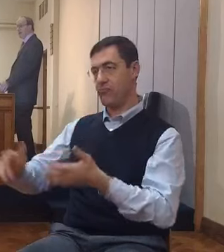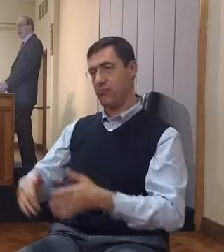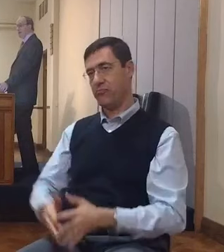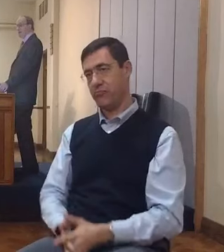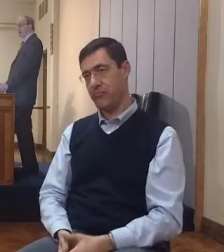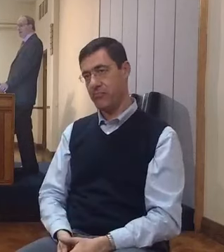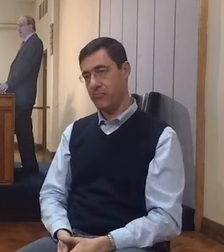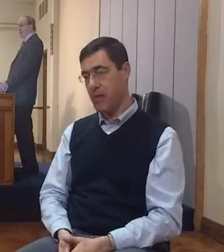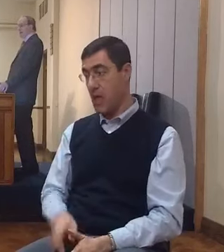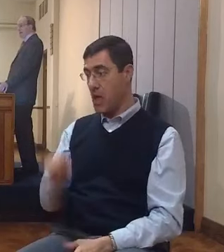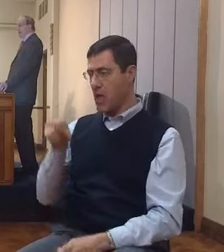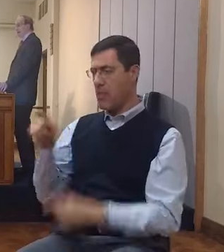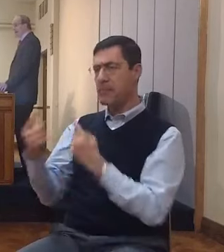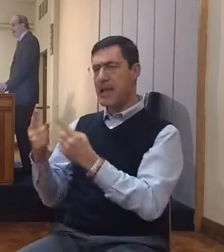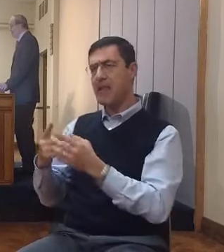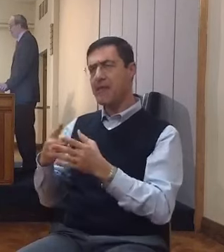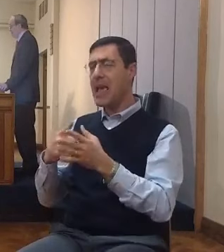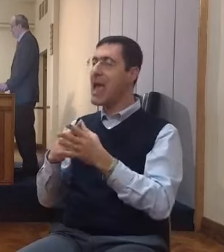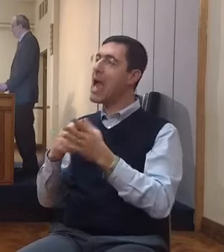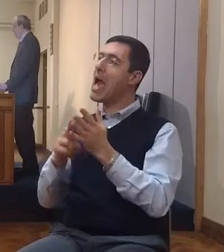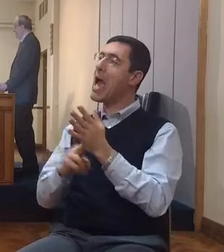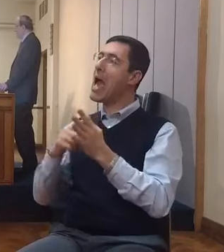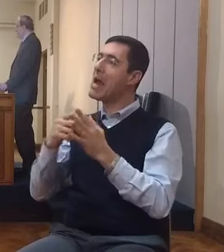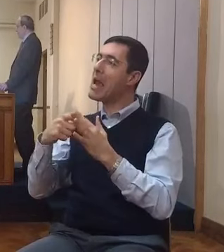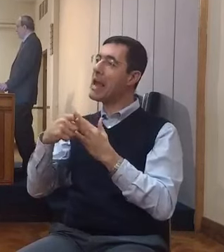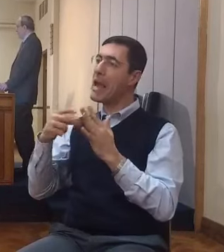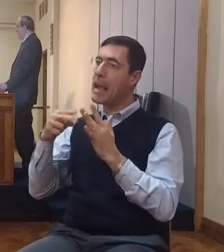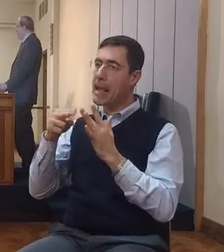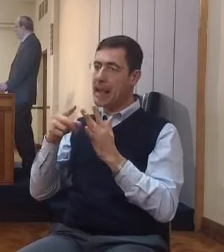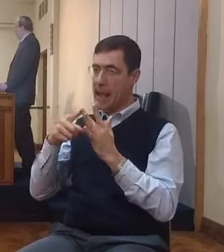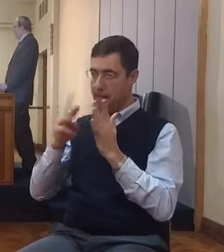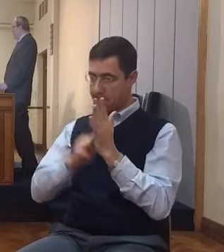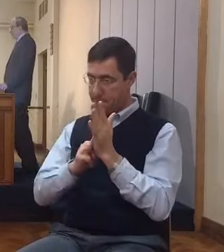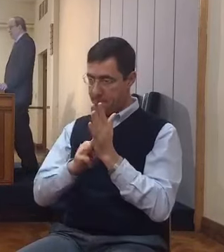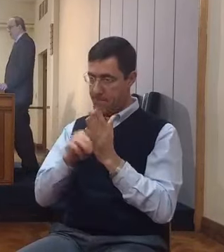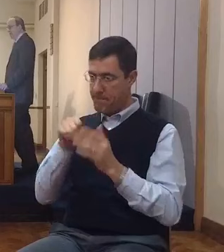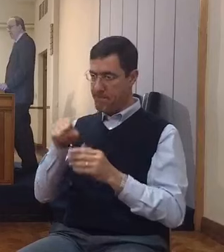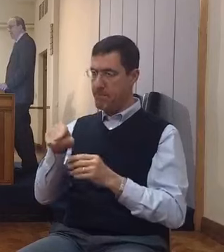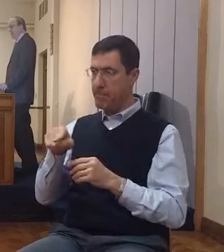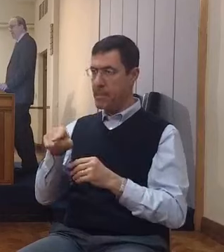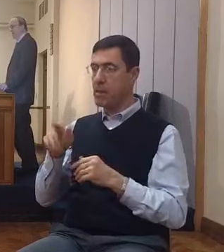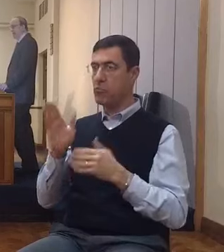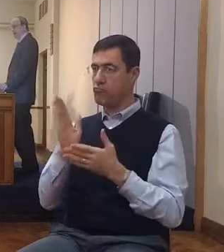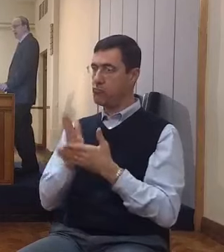Numbers, the Anakim, they were the problem.